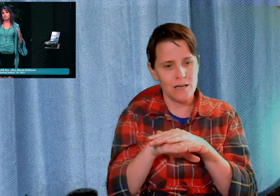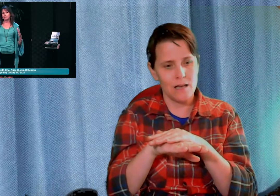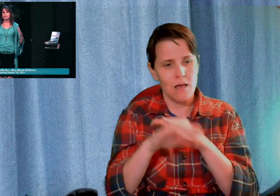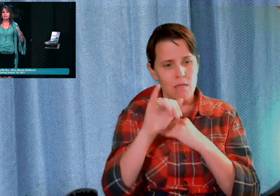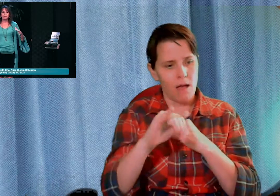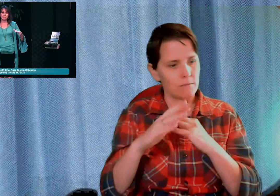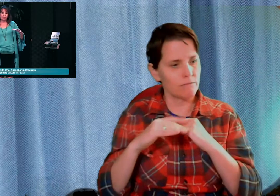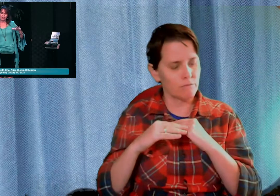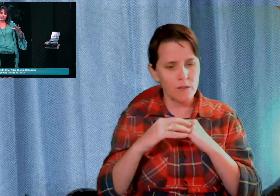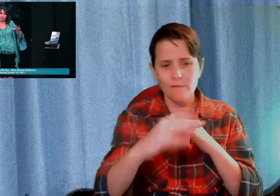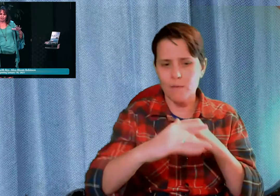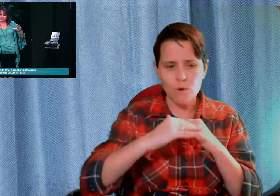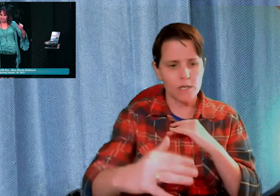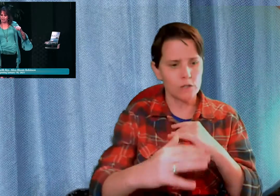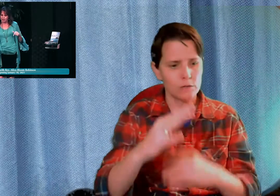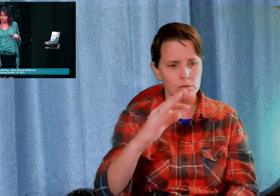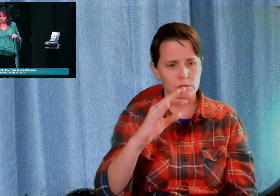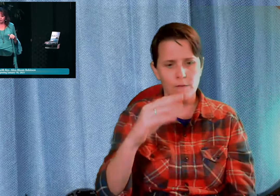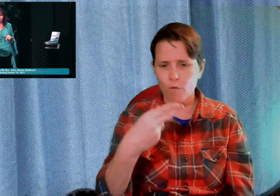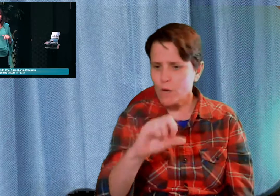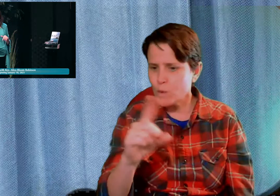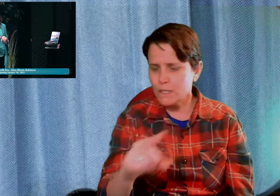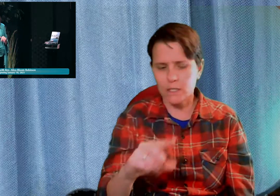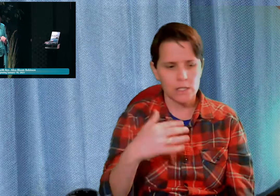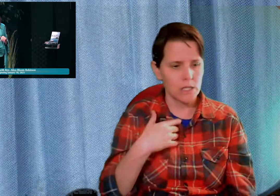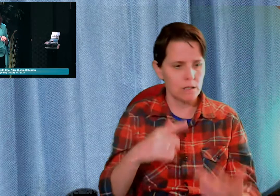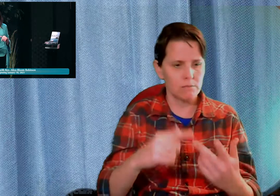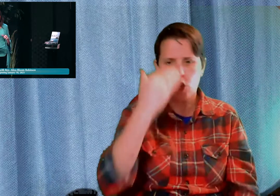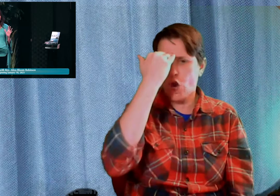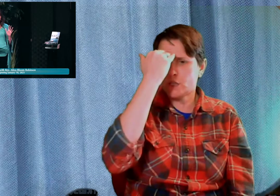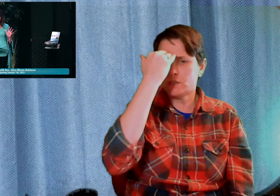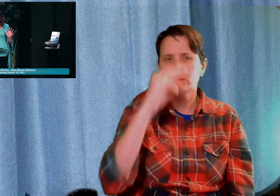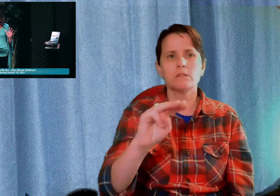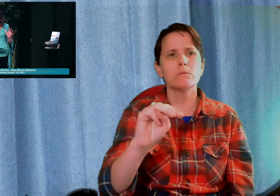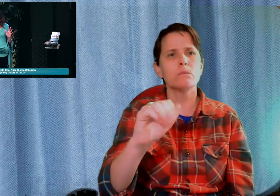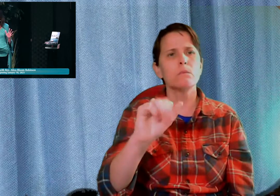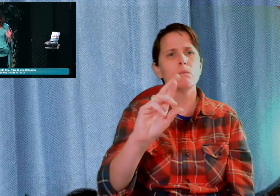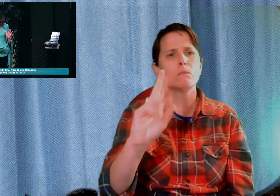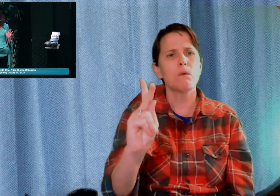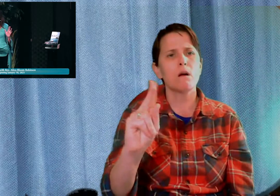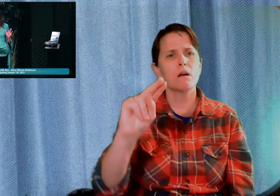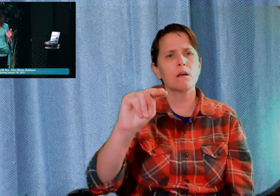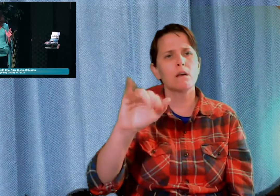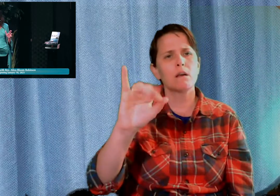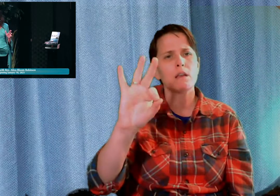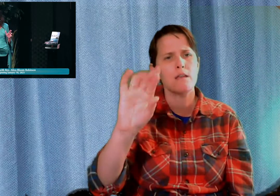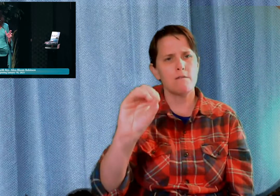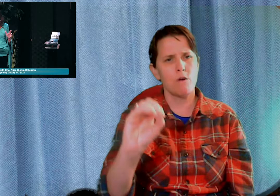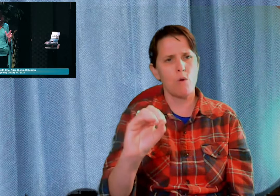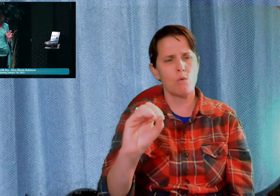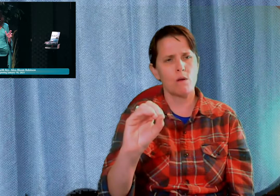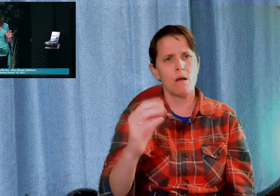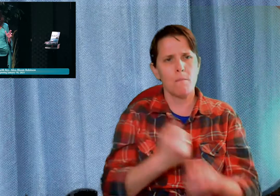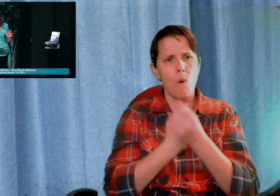vibration, frequency, dimension, consciousness. Mark Nepo, who's a poet, he's written many books, describes that sweet spot of ease